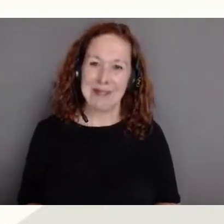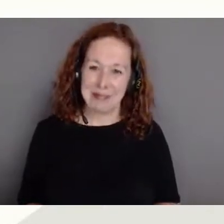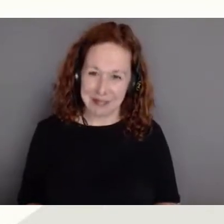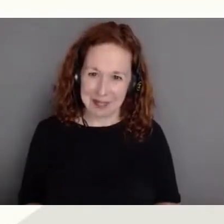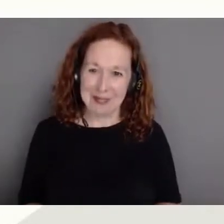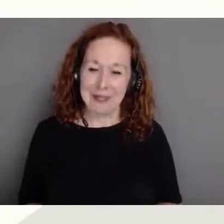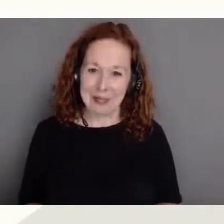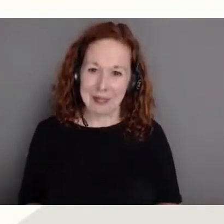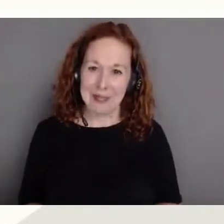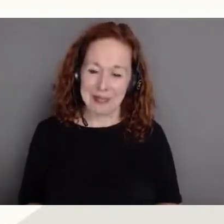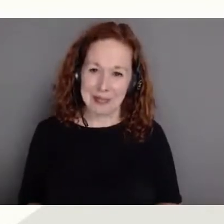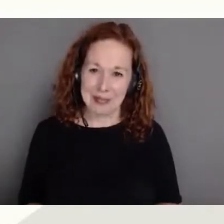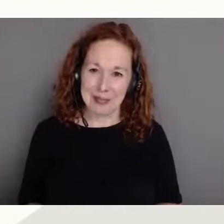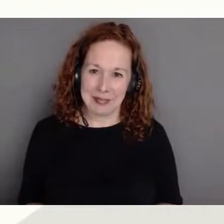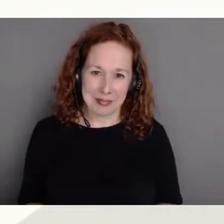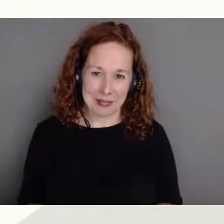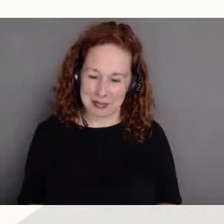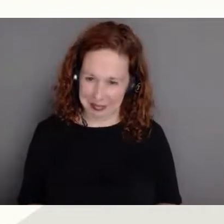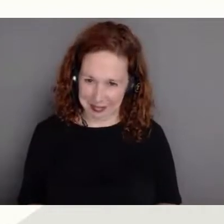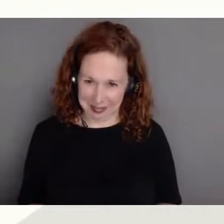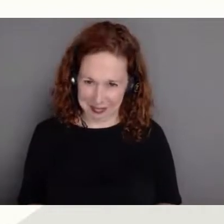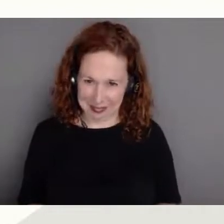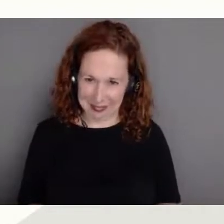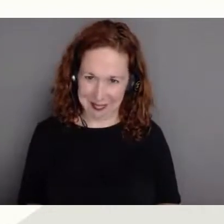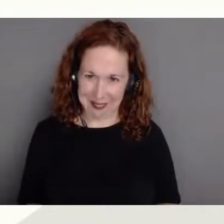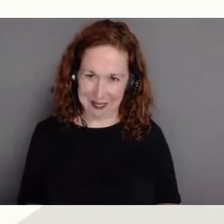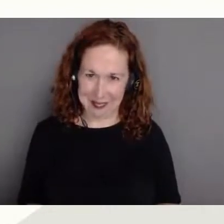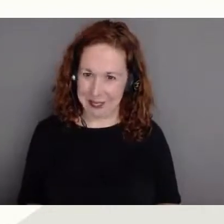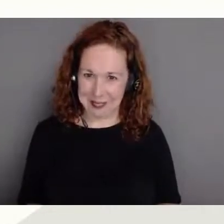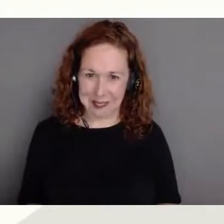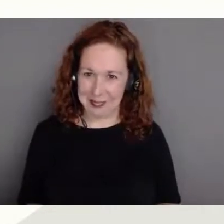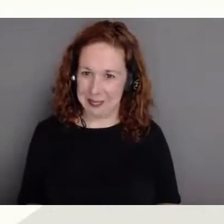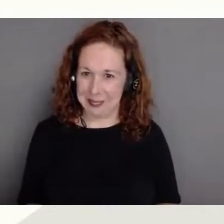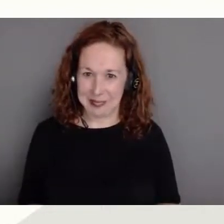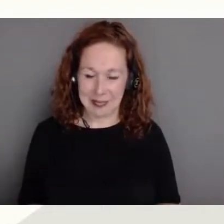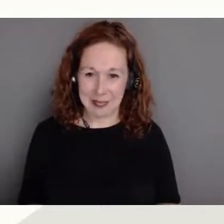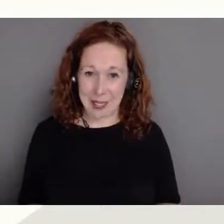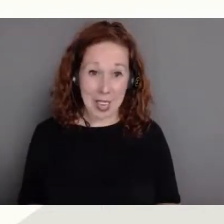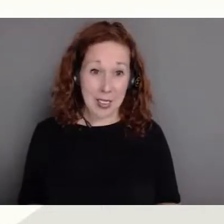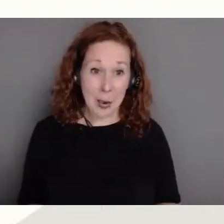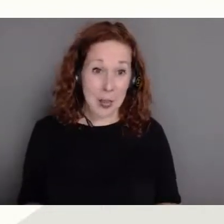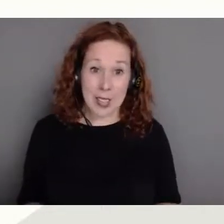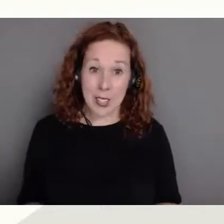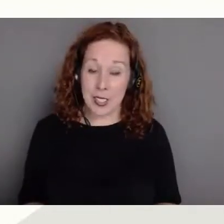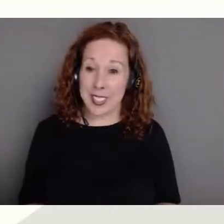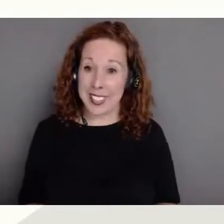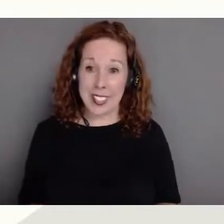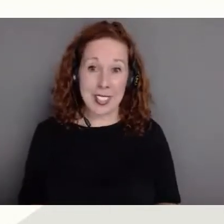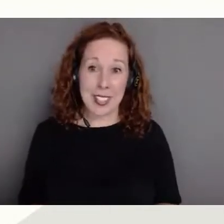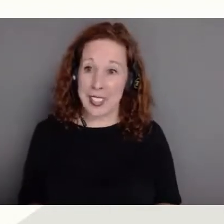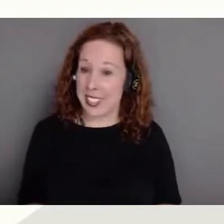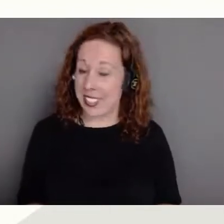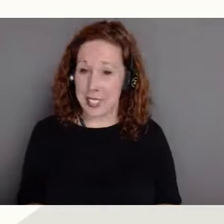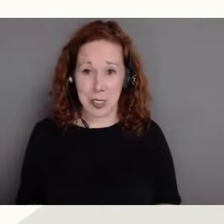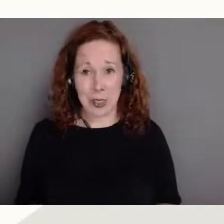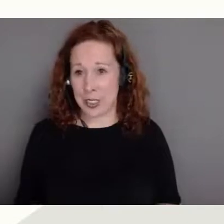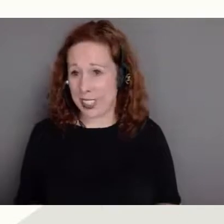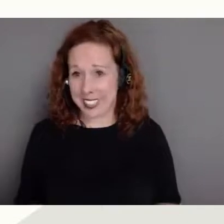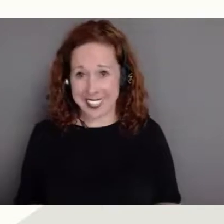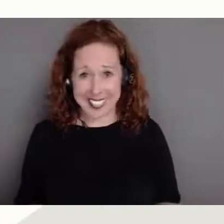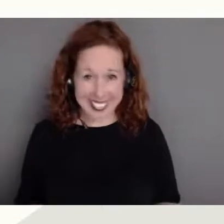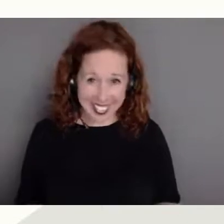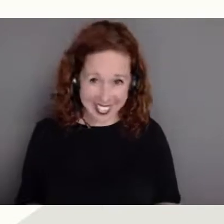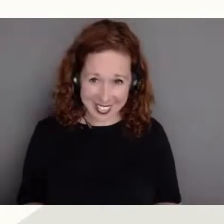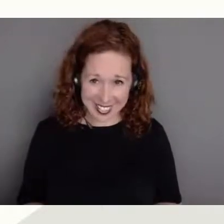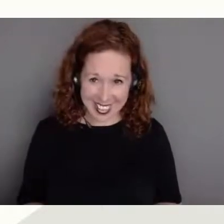appreciate you answering all my questions, even though they might be obvious to someone that works in the field. They That's might not be. I don't know. it's I all don't